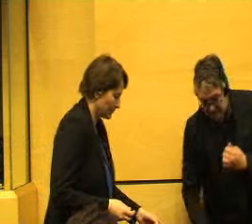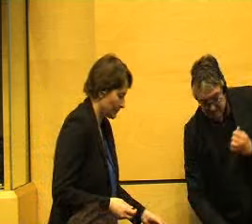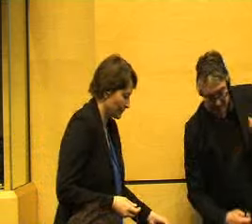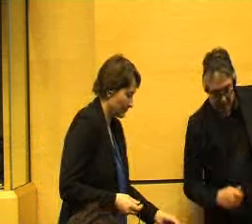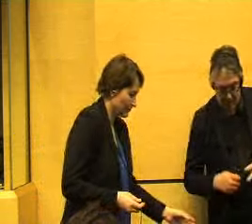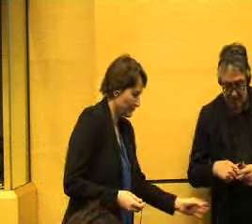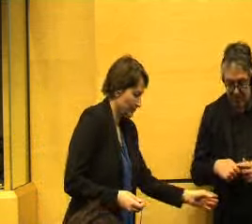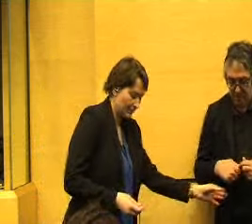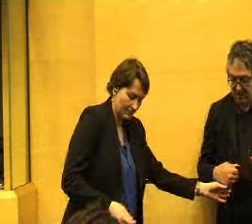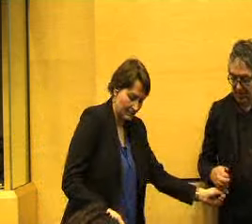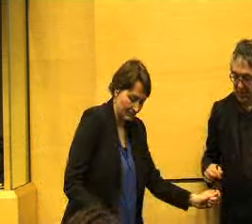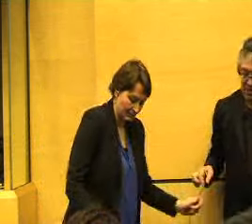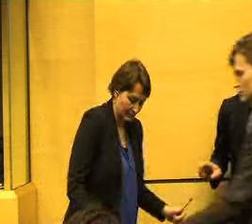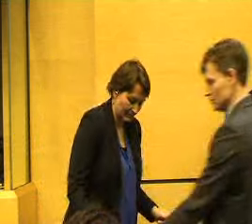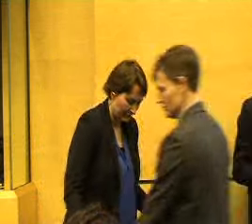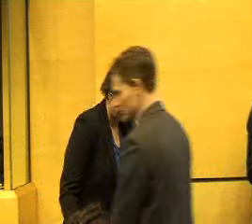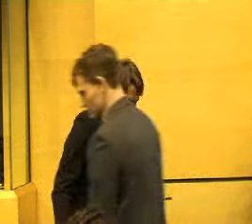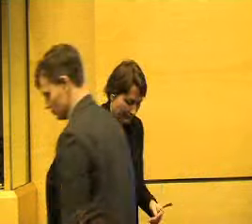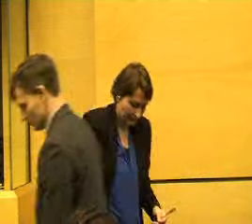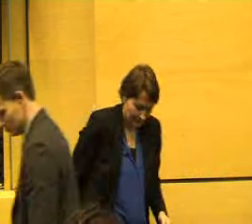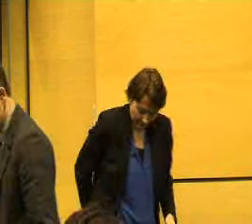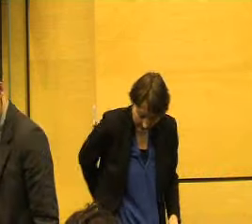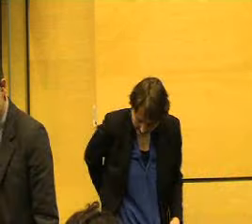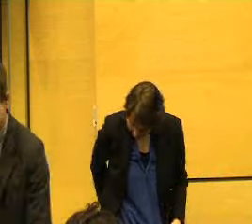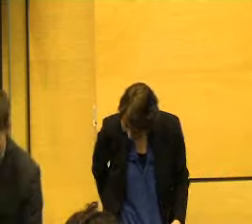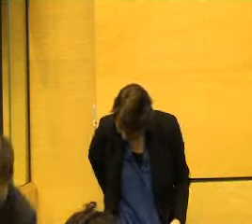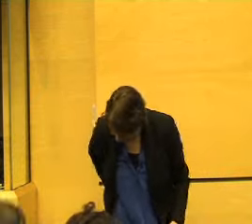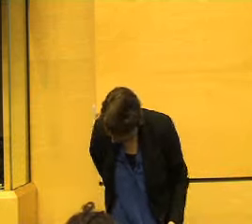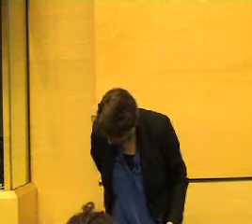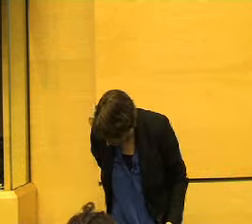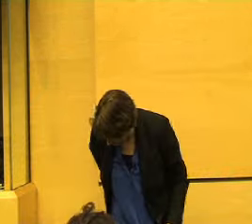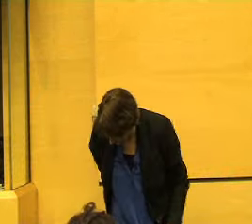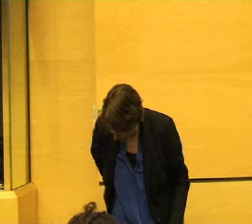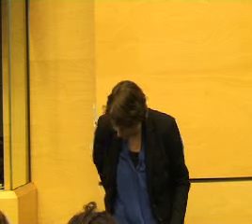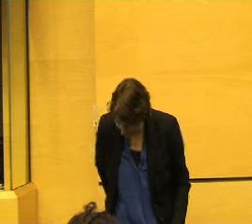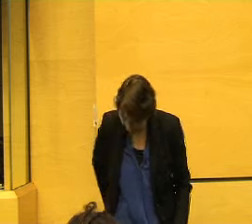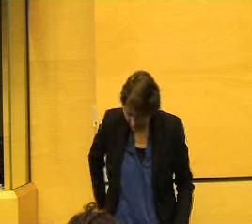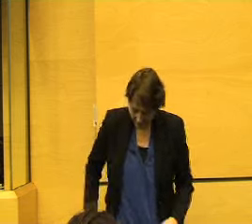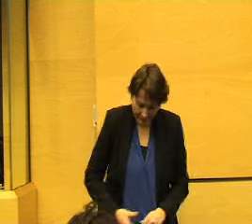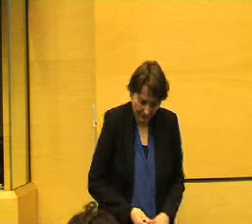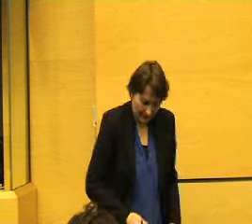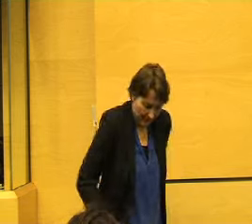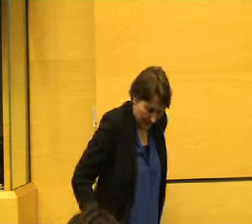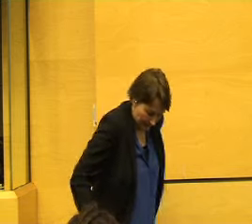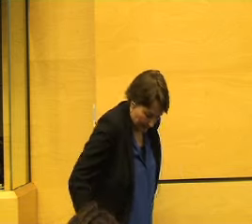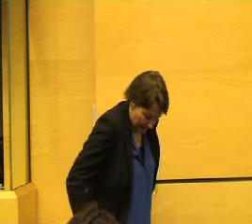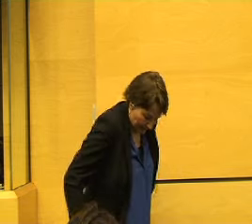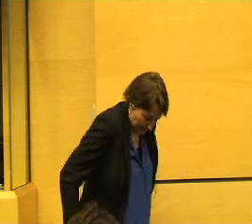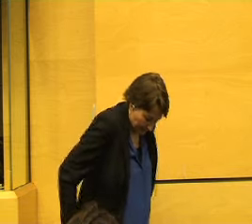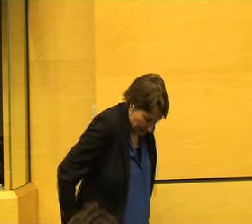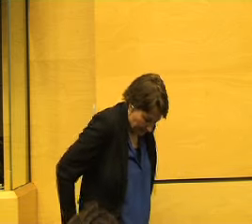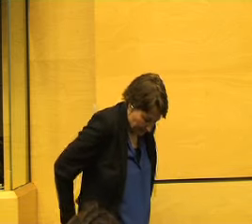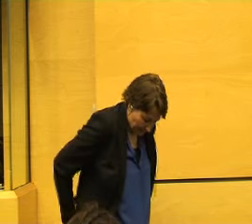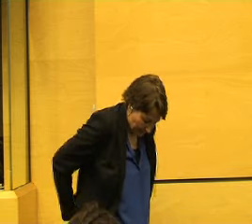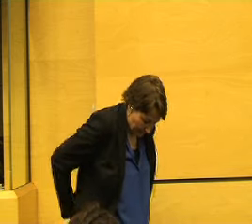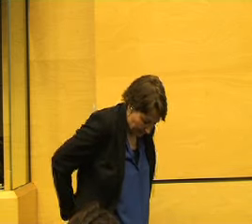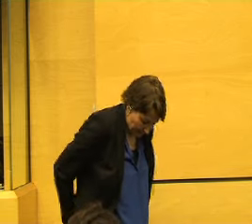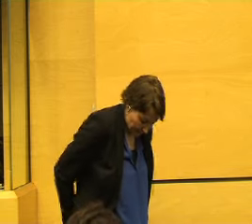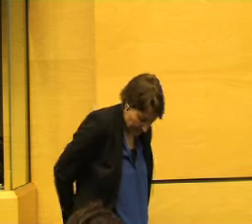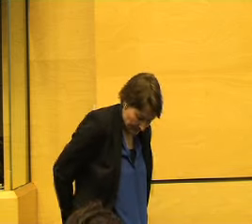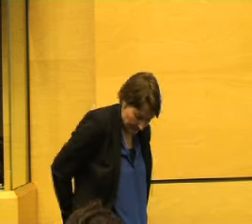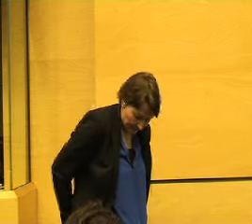unit in the small hospitals and how to shift institutional model to society-based or community-based